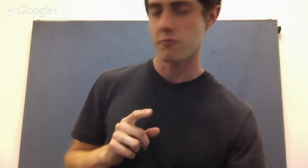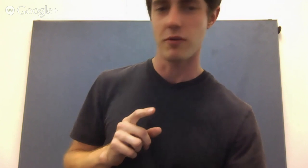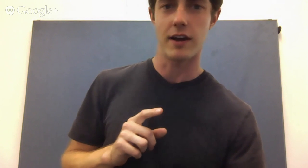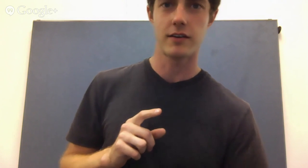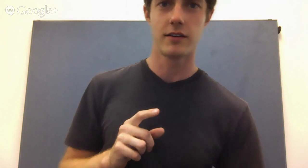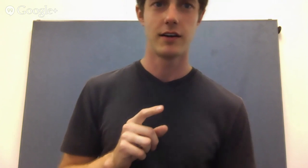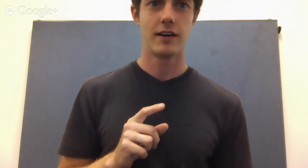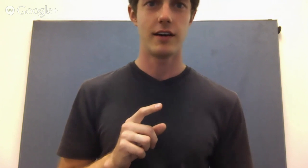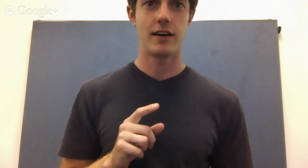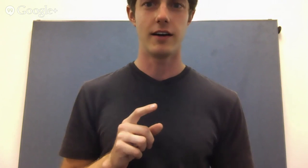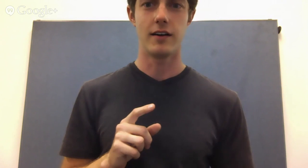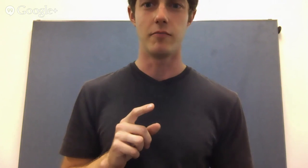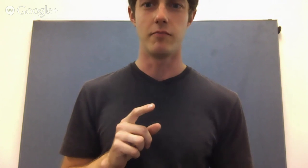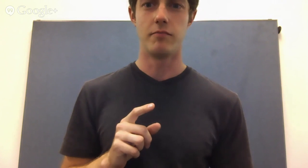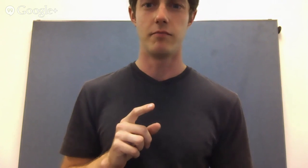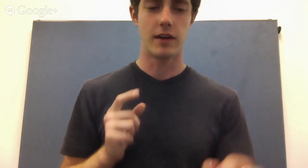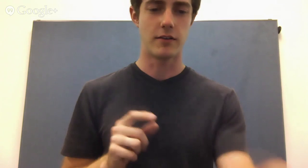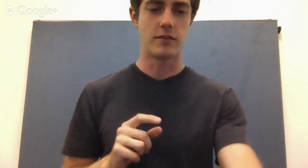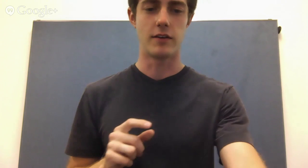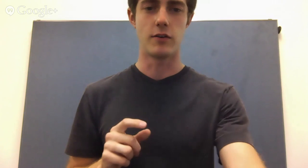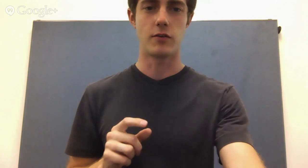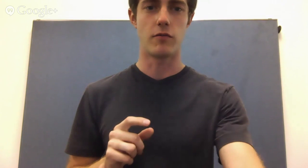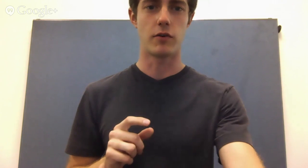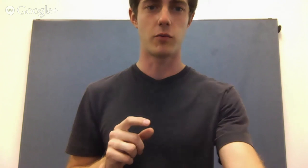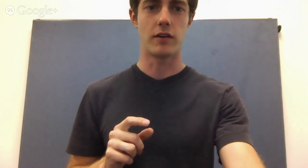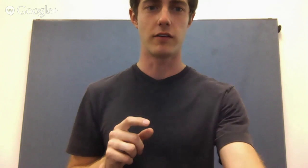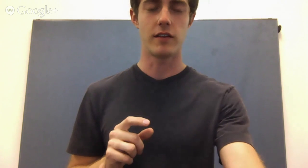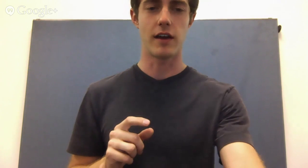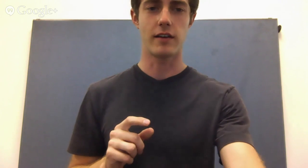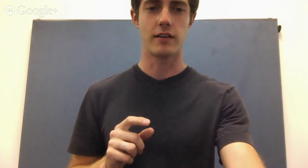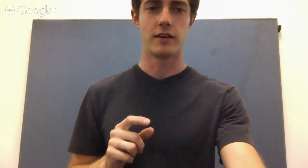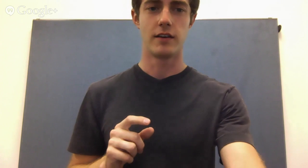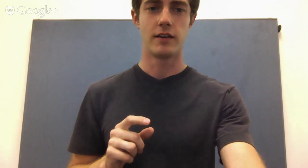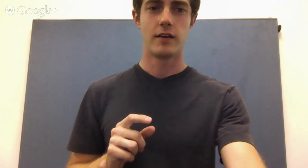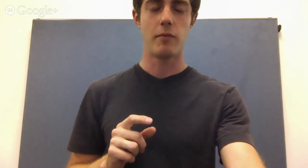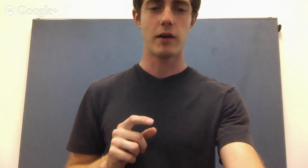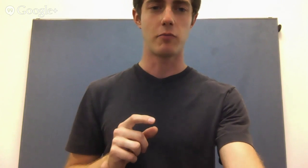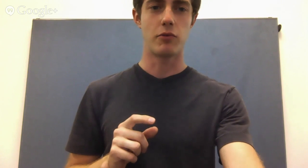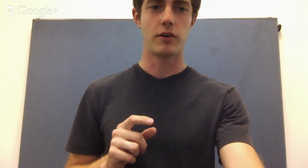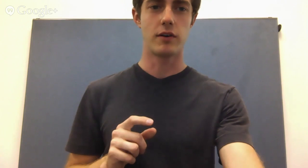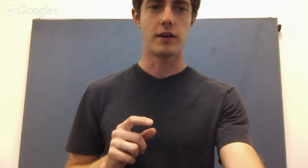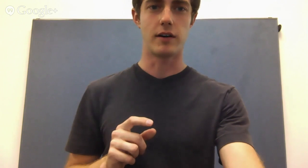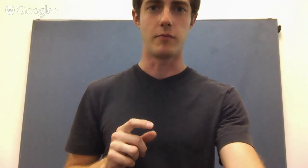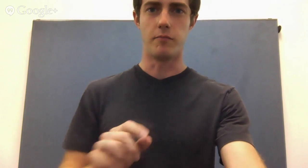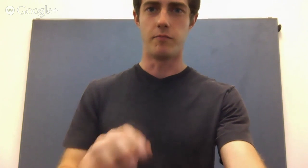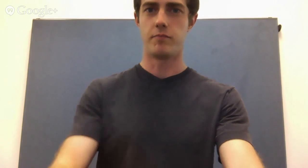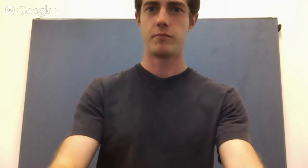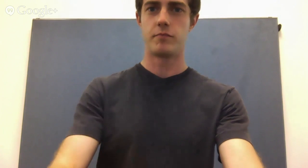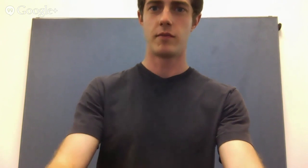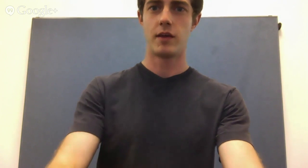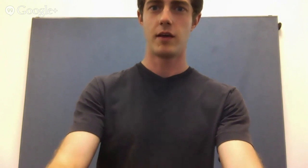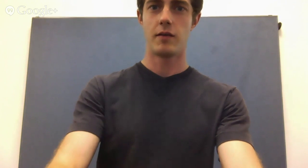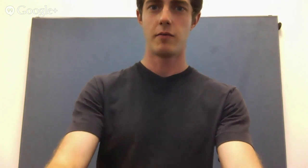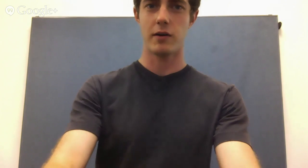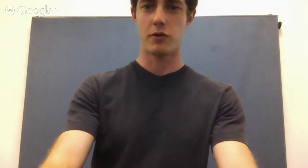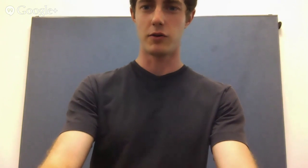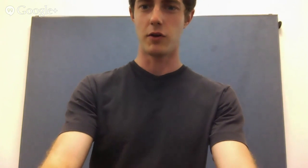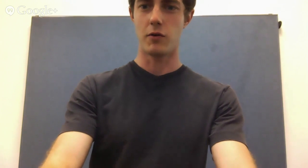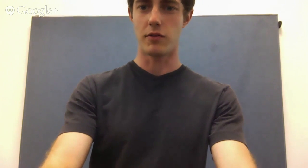back. And I don't know of a good way to say that. Maybe I can put maybe I can put a lower third on